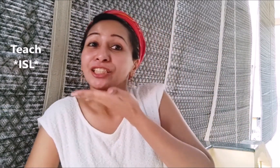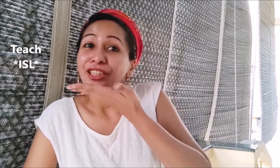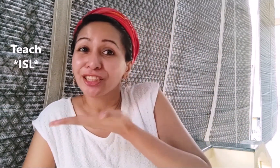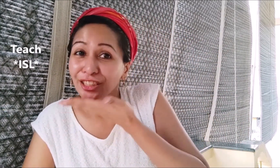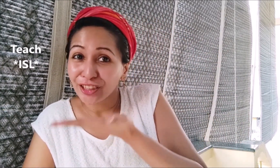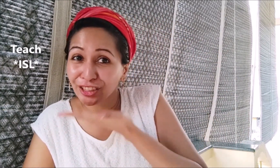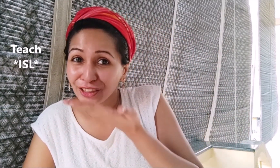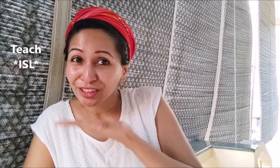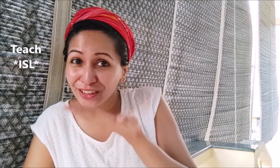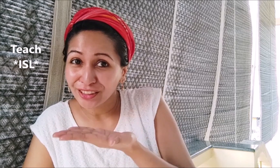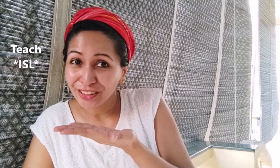Teach,